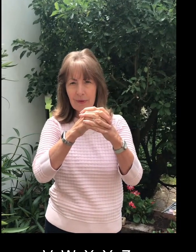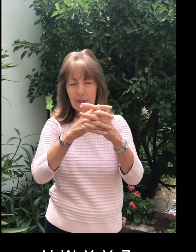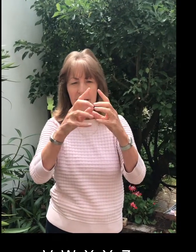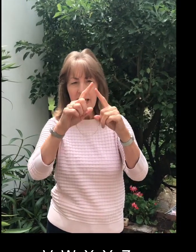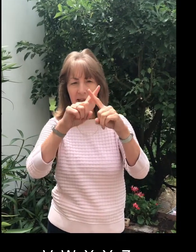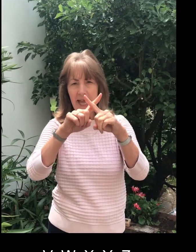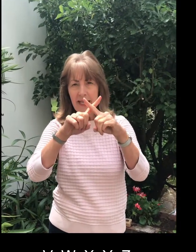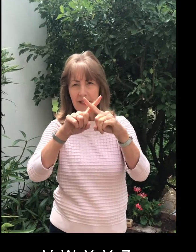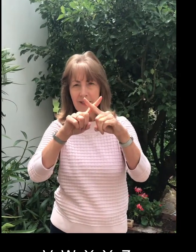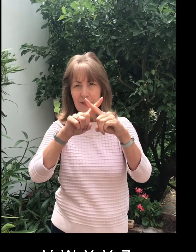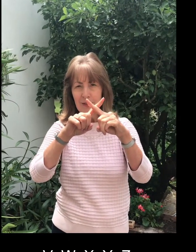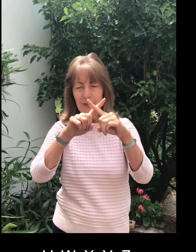X,